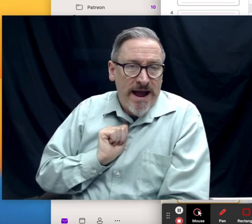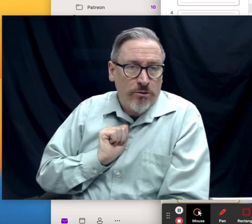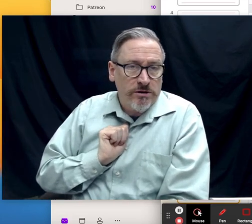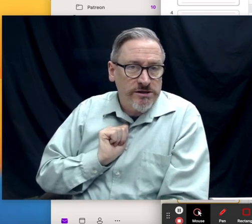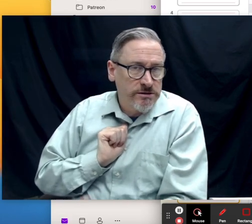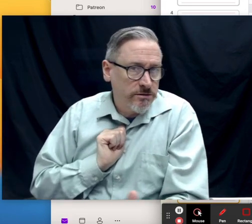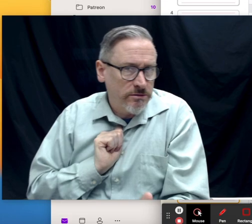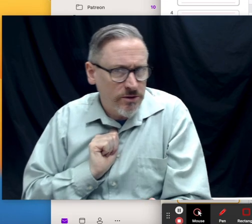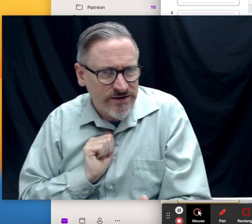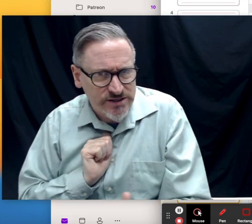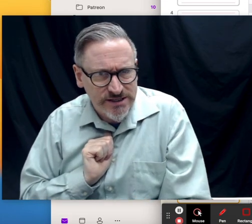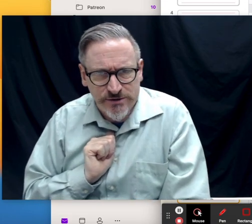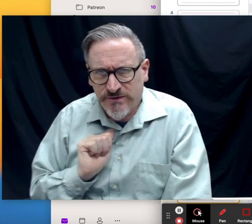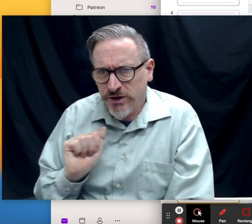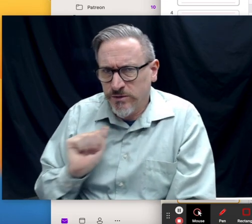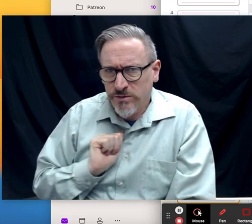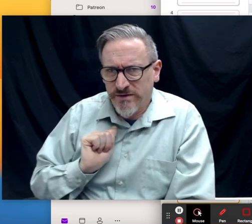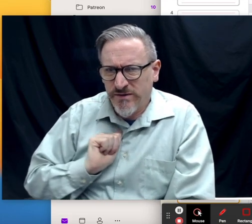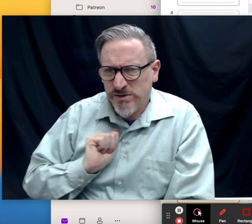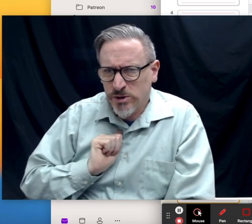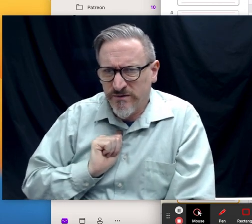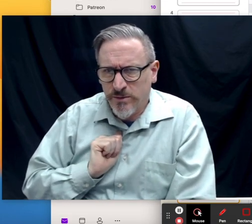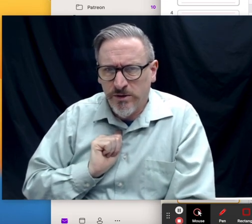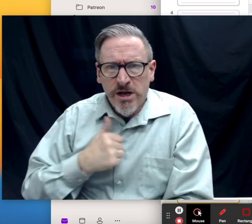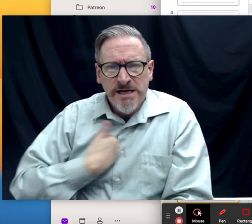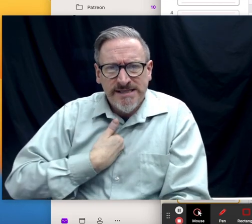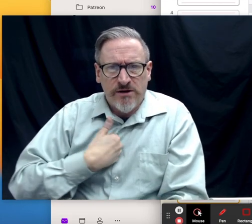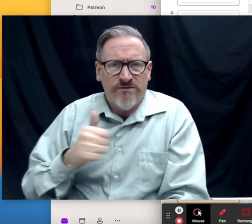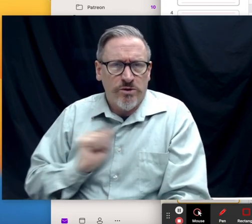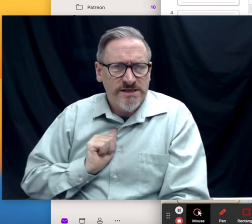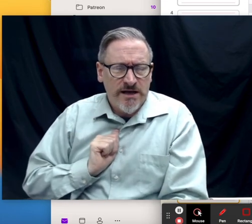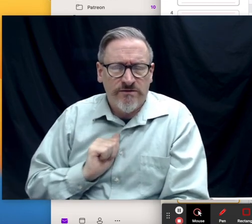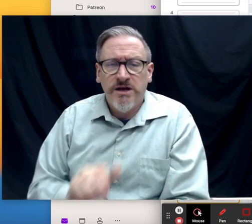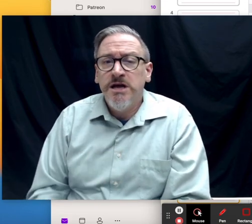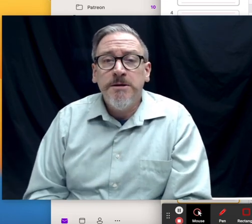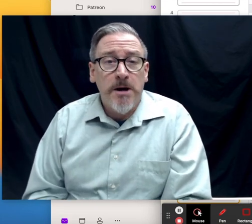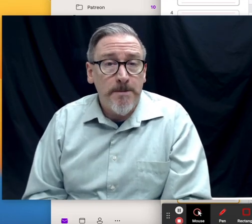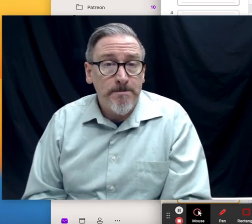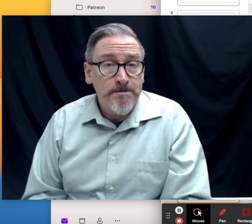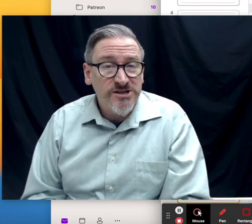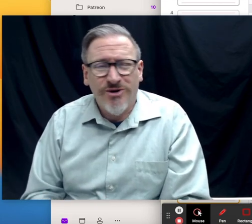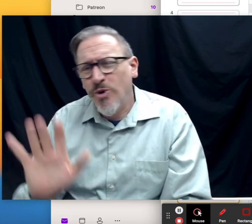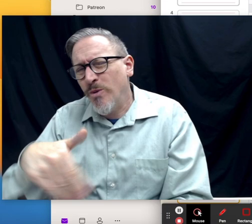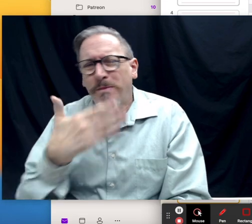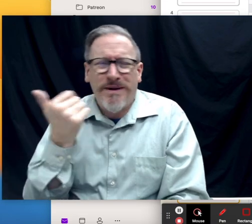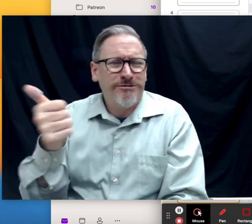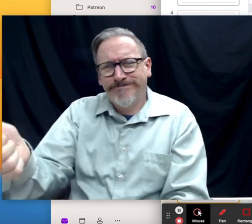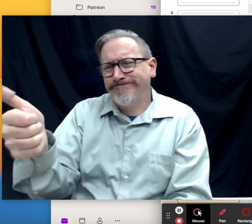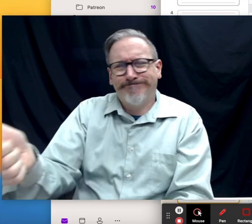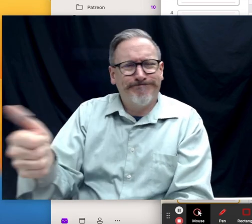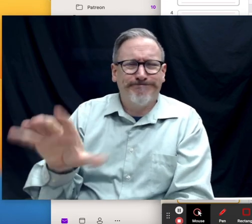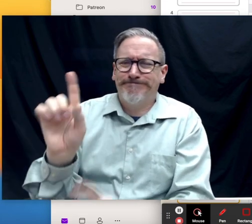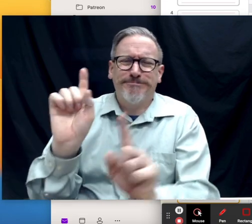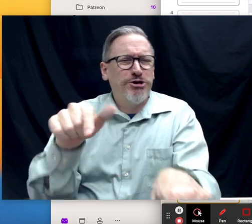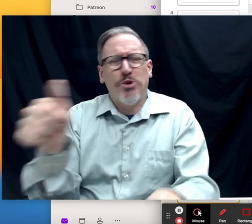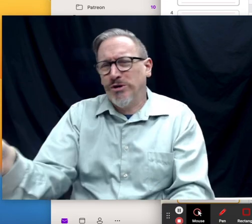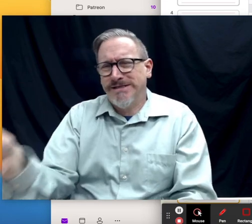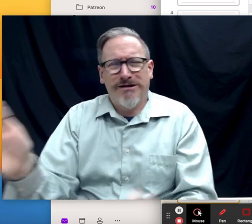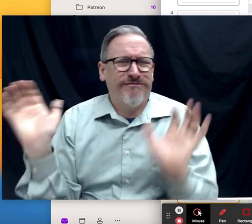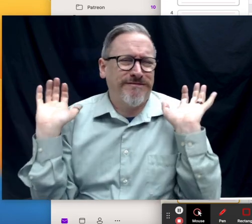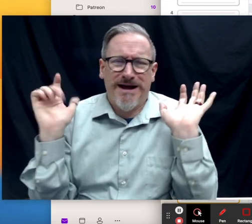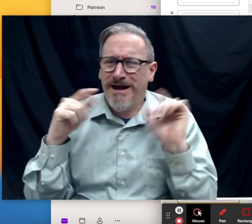come backwards, whichever is easier for you, whatever feels more comfortable, self or self. So, oh, better